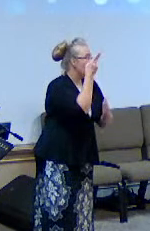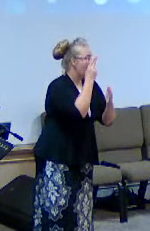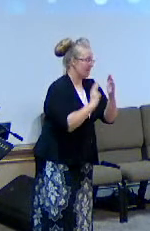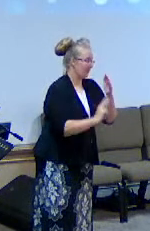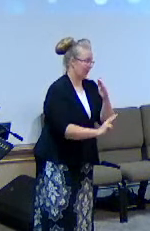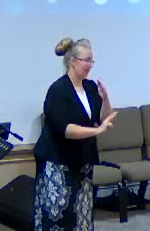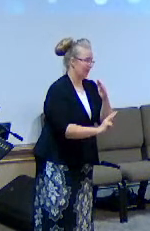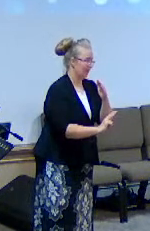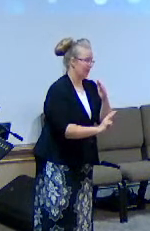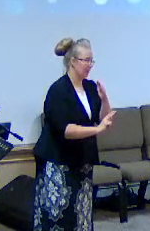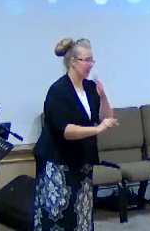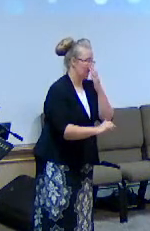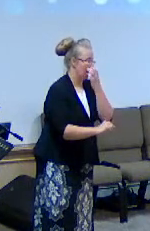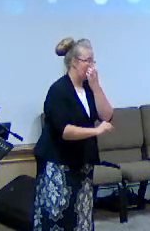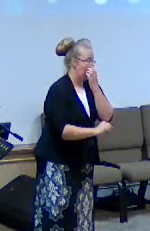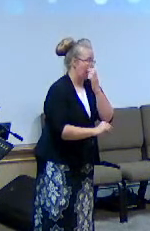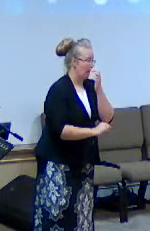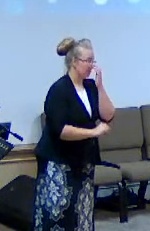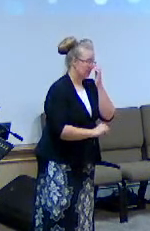humble.